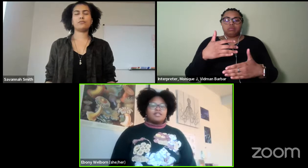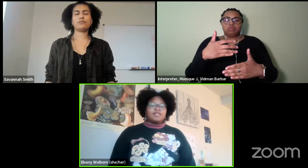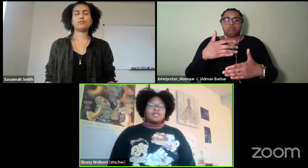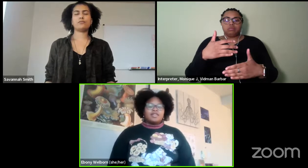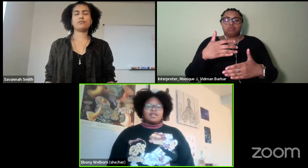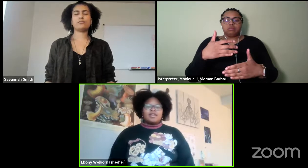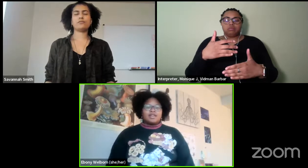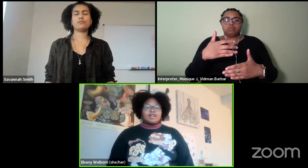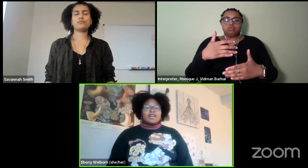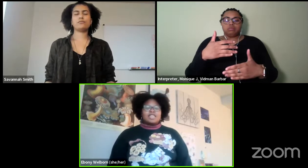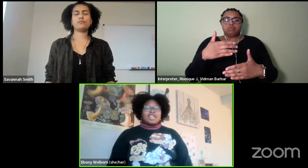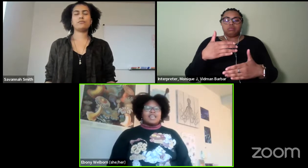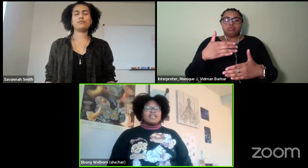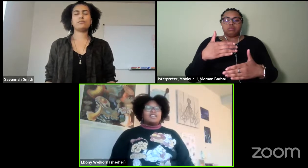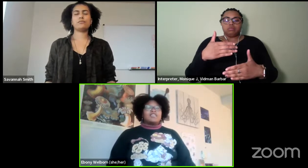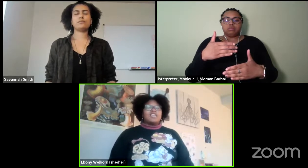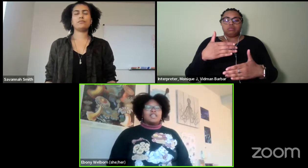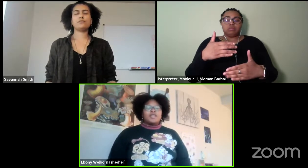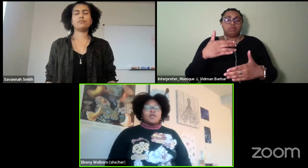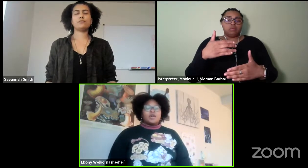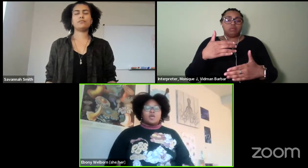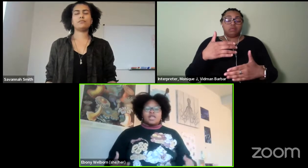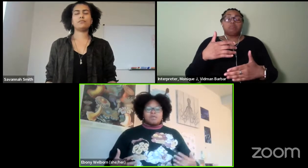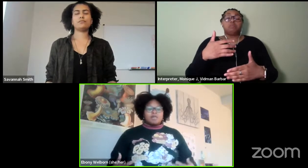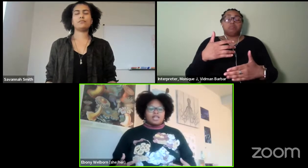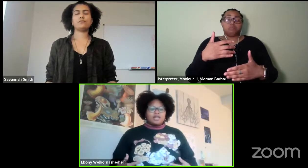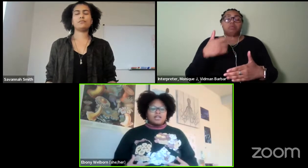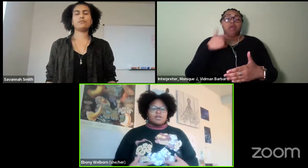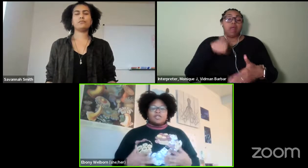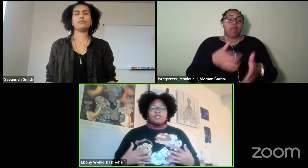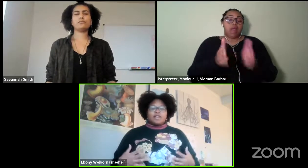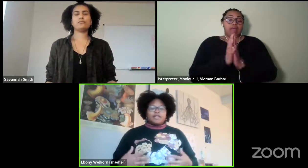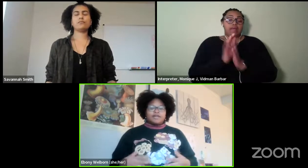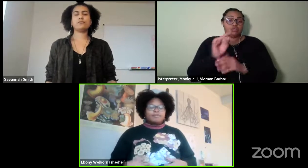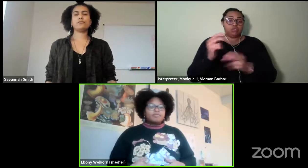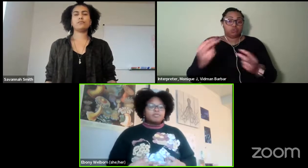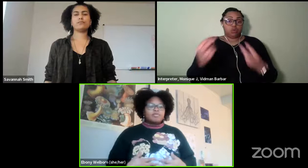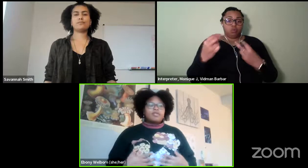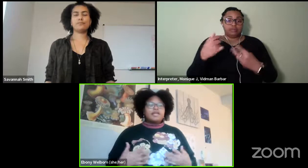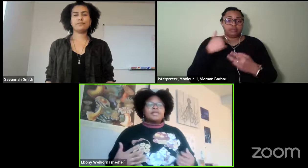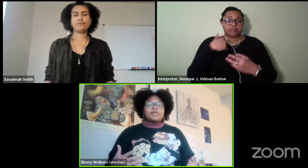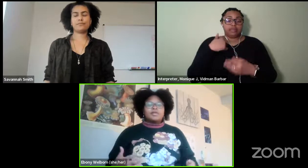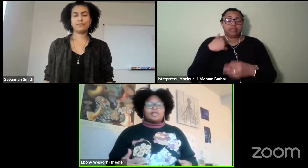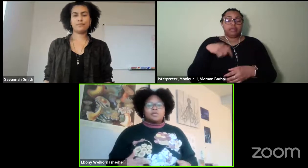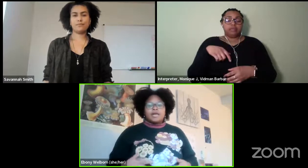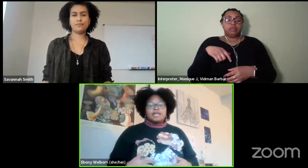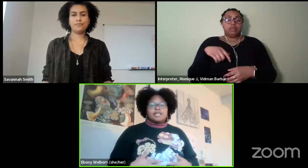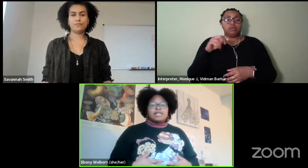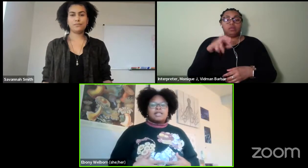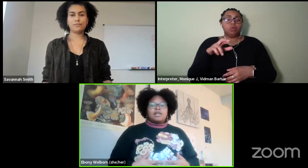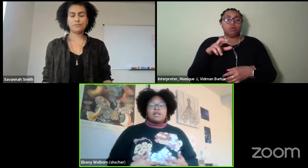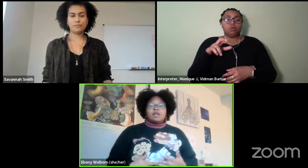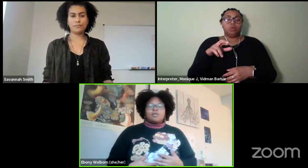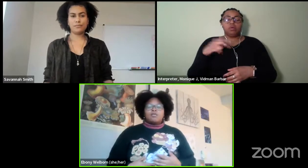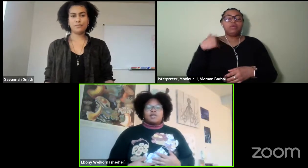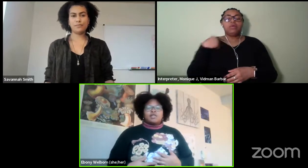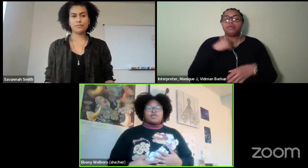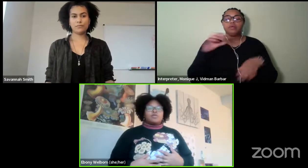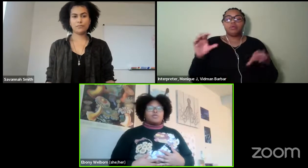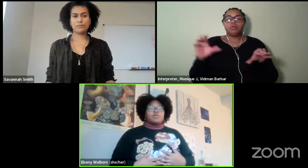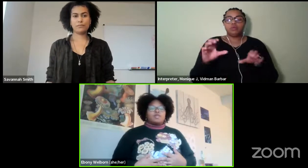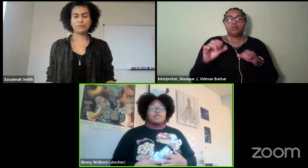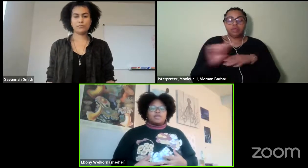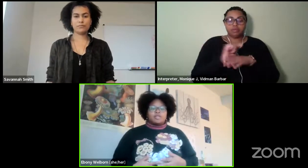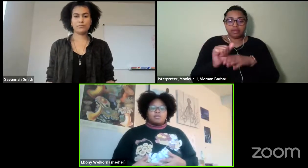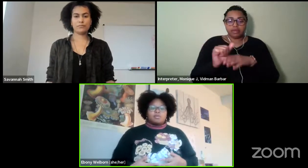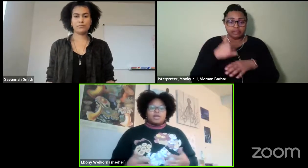Okay. I ask that you can watch me or Savannah as we're doing this practice, but